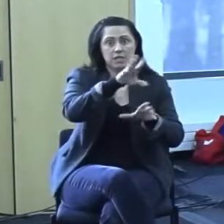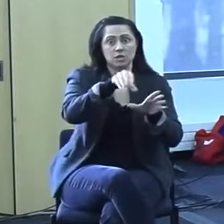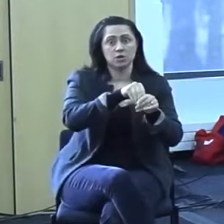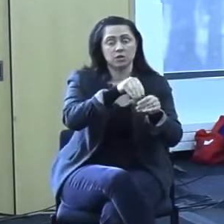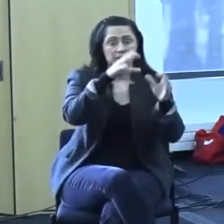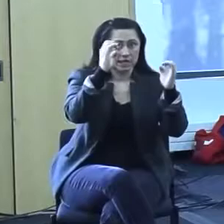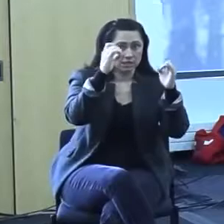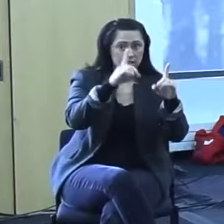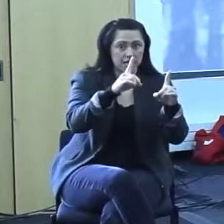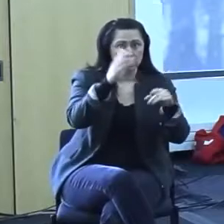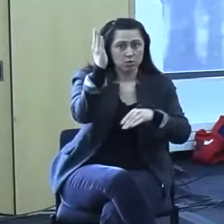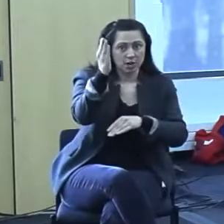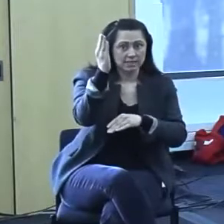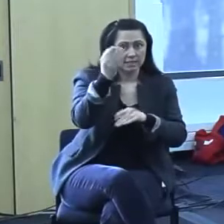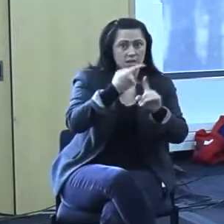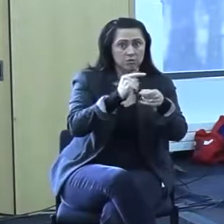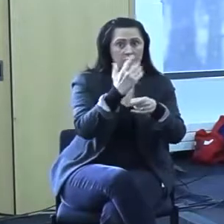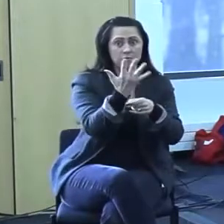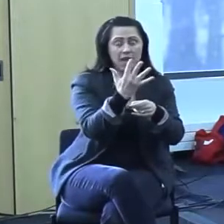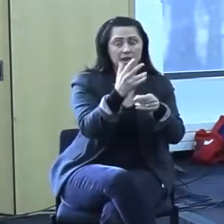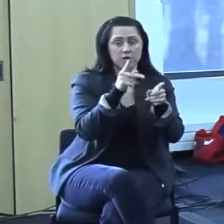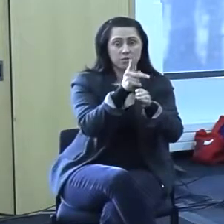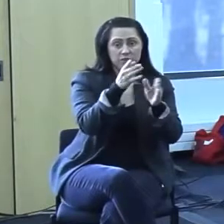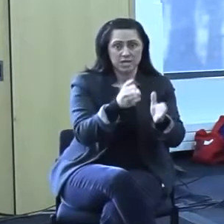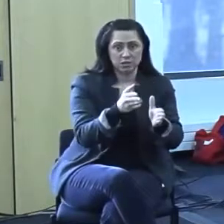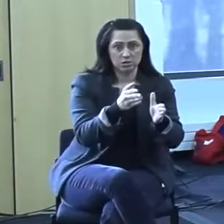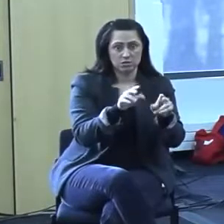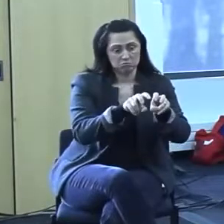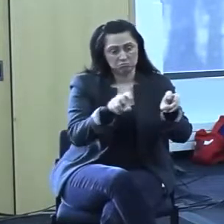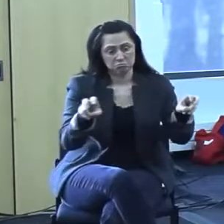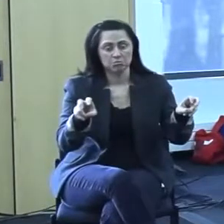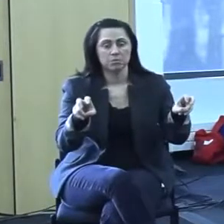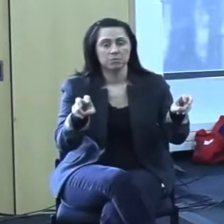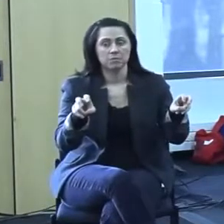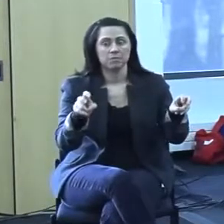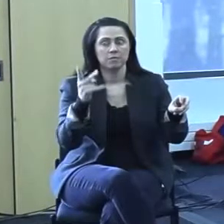included educational presentations from 5 professionals.